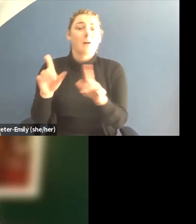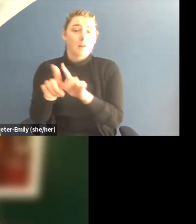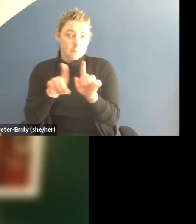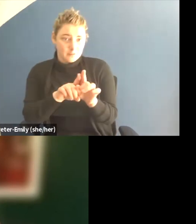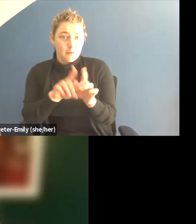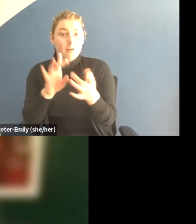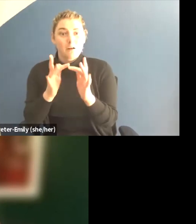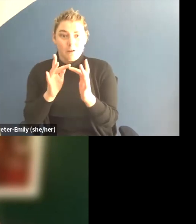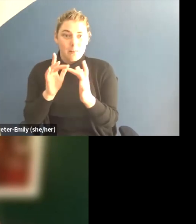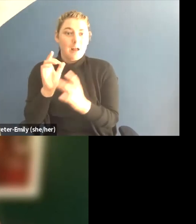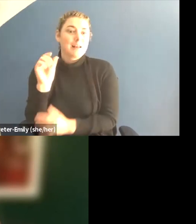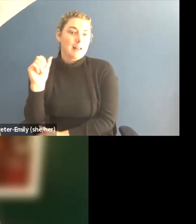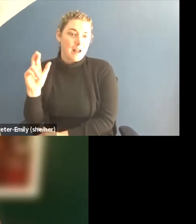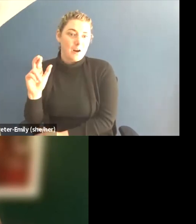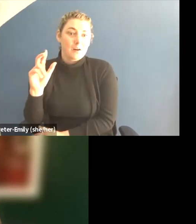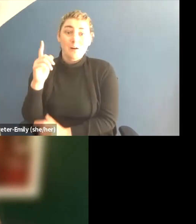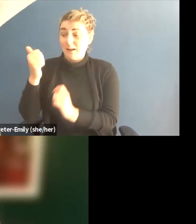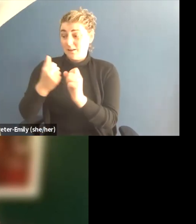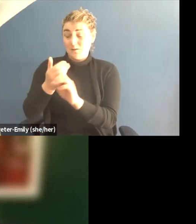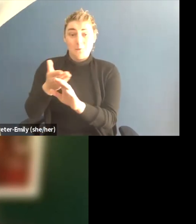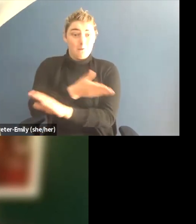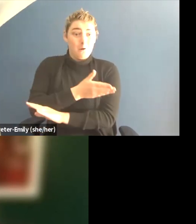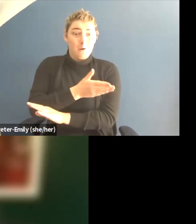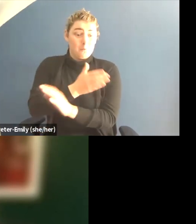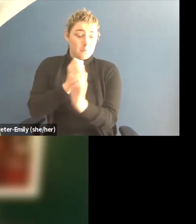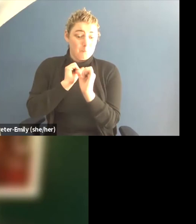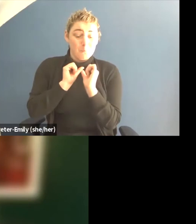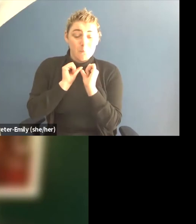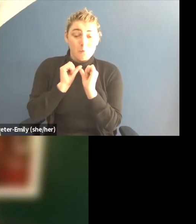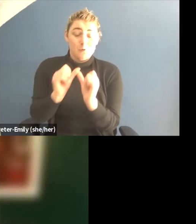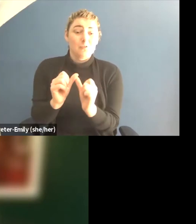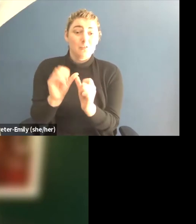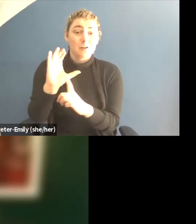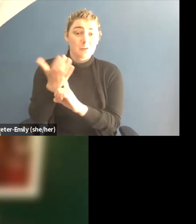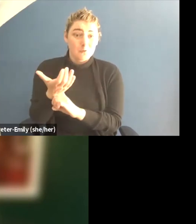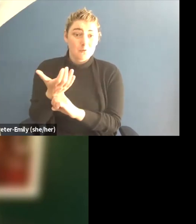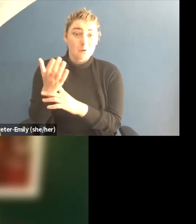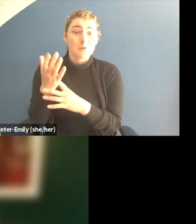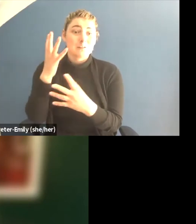content a decade before we pushed cultural content during COVID.